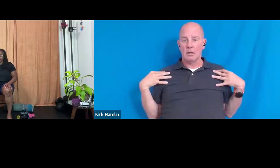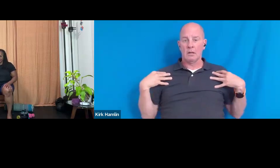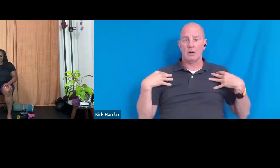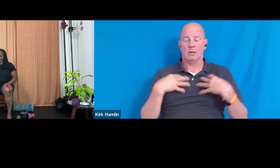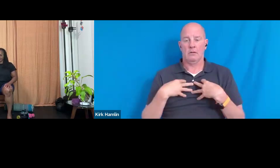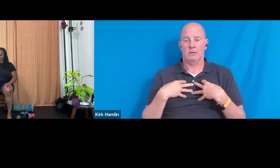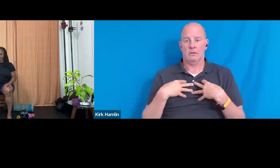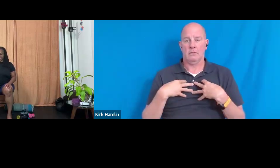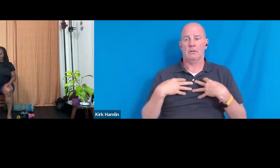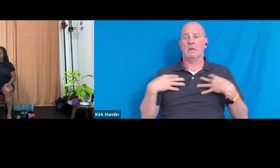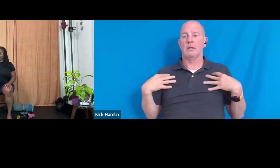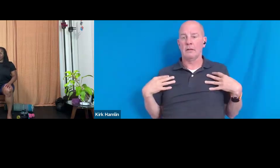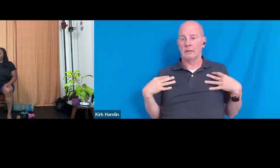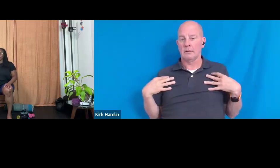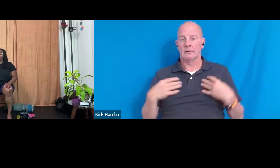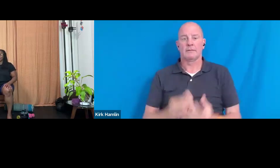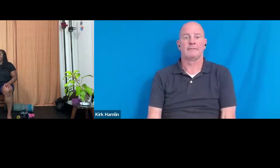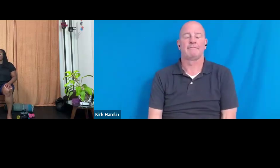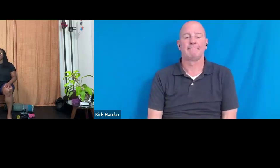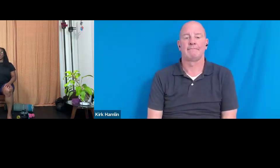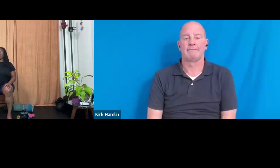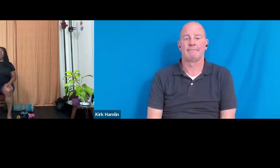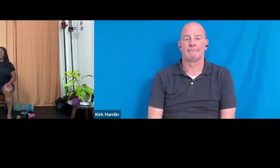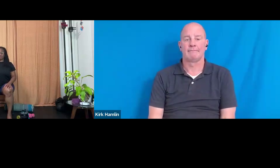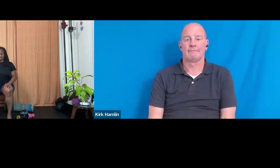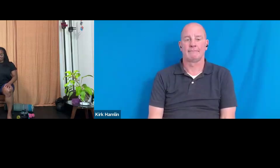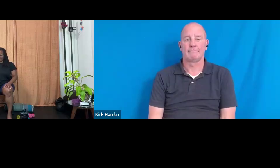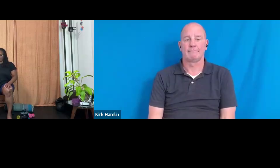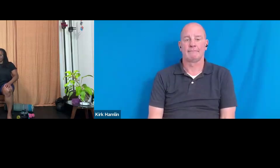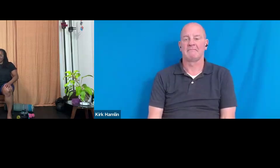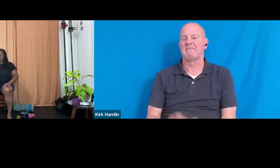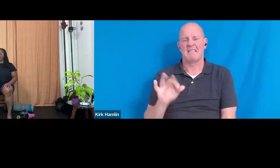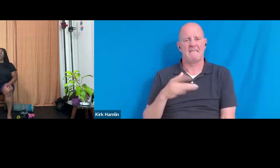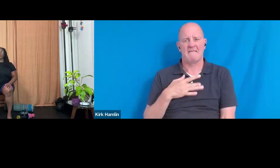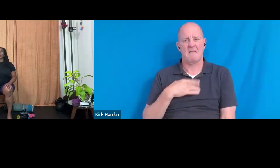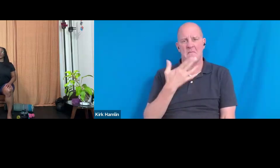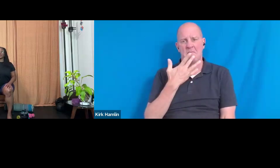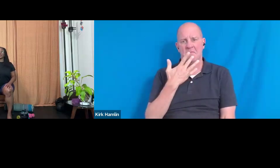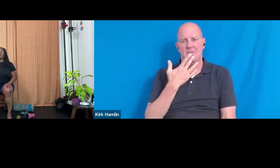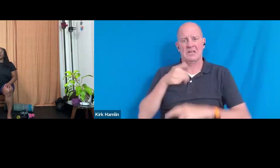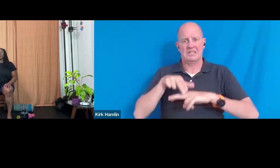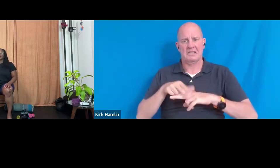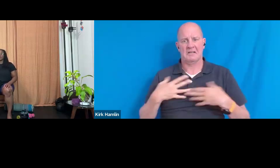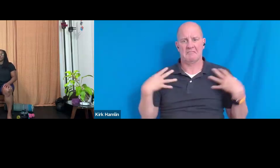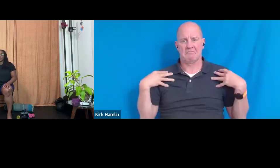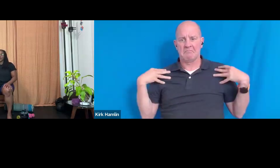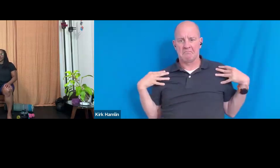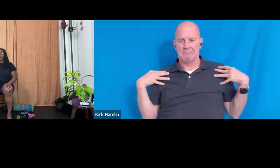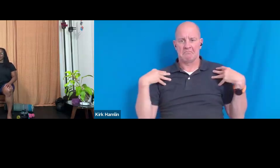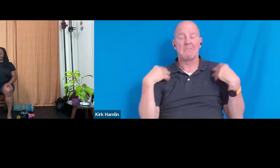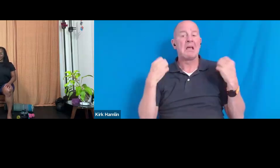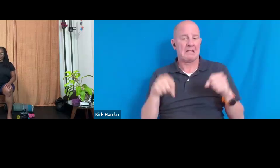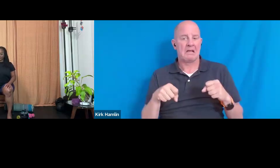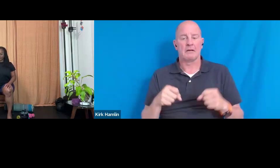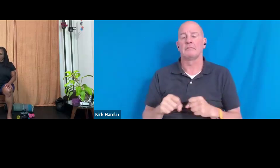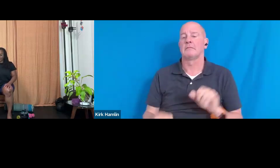chest and relax. Or you can do that option for upright too if you don't feel like rolling around. That's fine. Give me